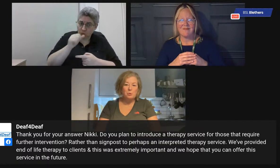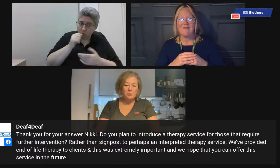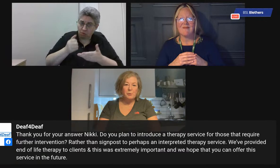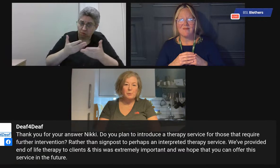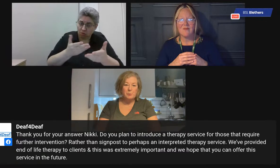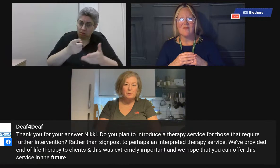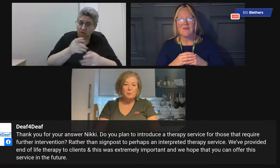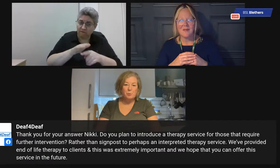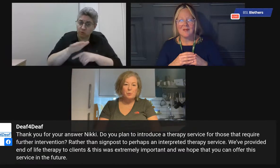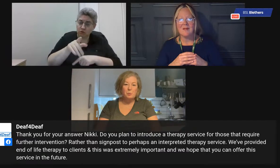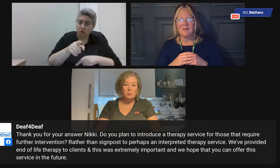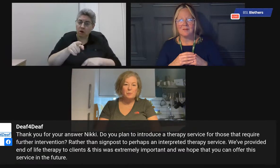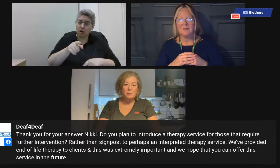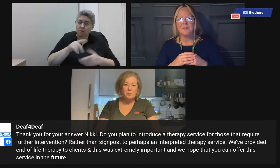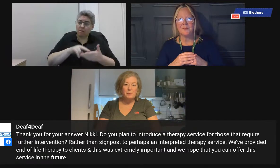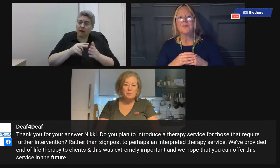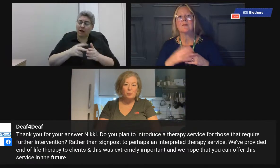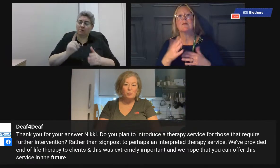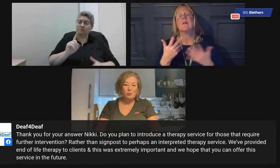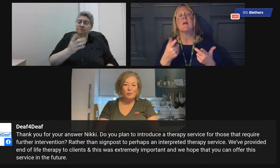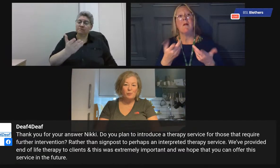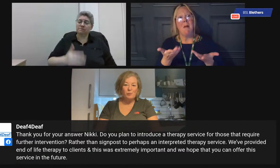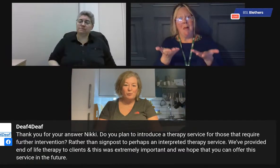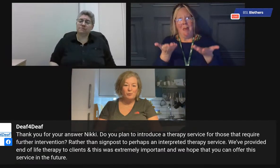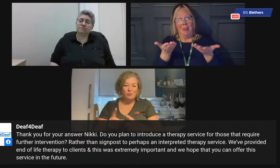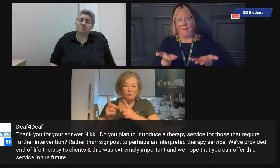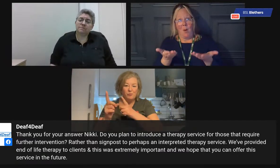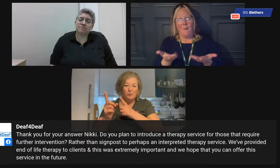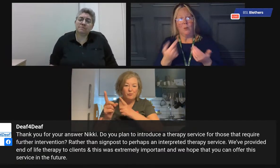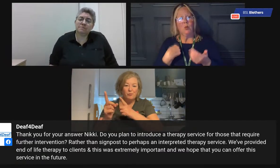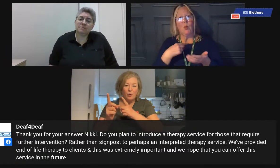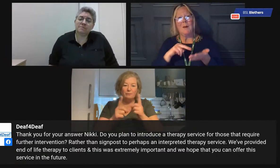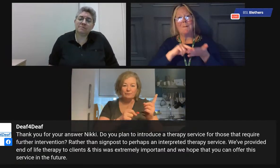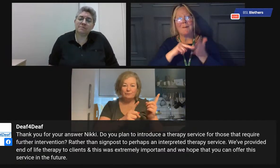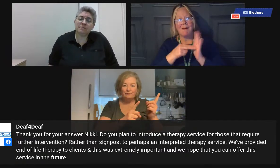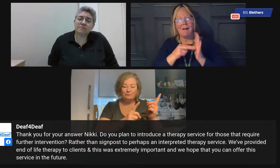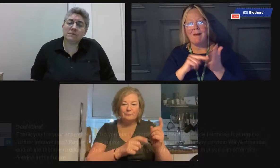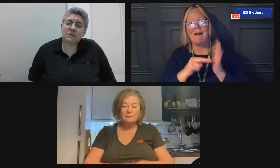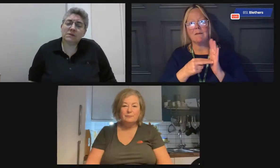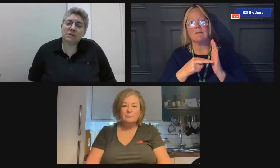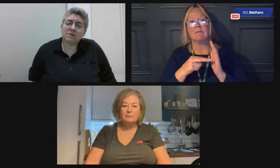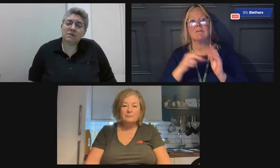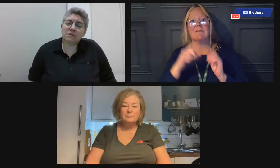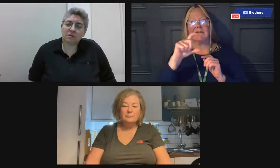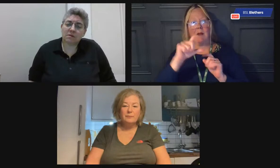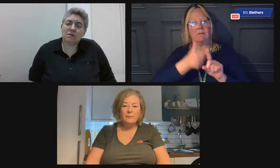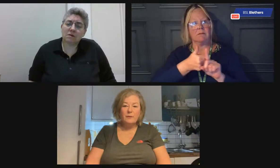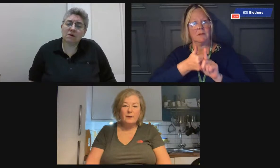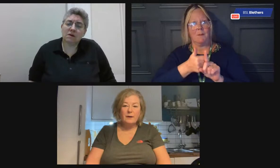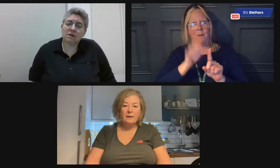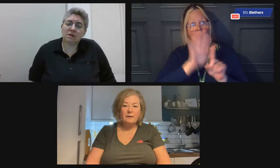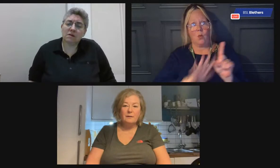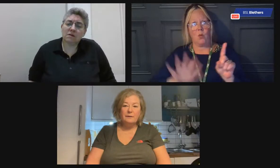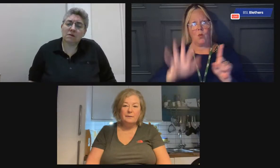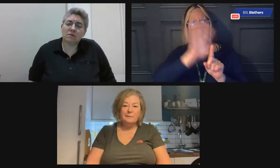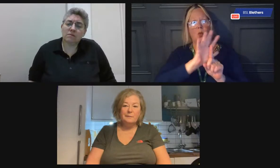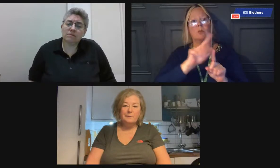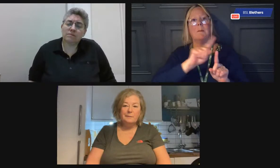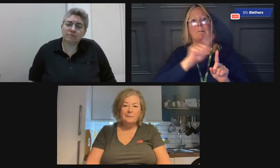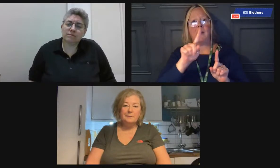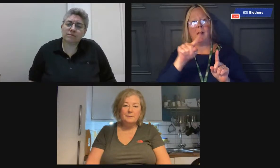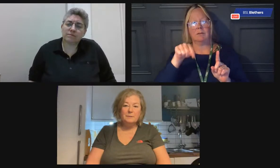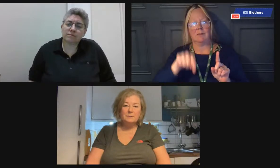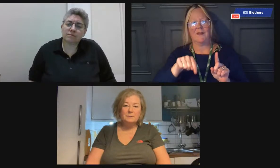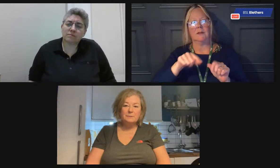hope that you can offer this service in the future. Nikki, is that something you're going to be offering? Well, at the moment, we are